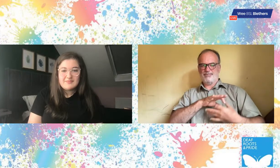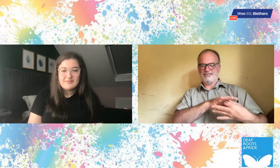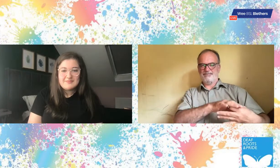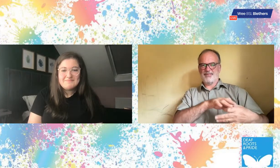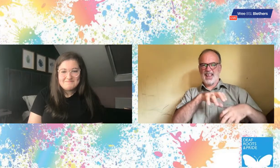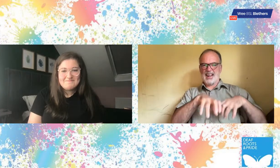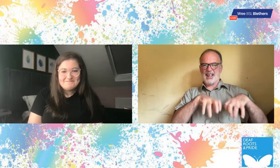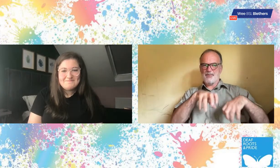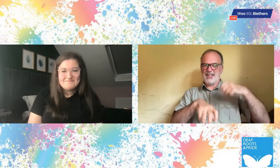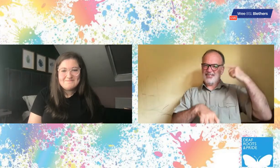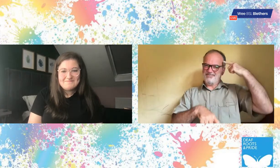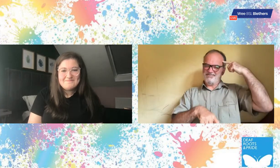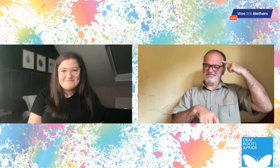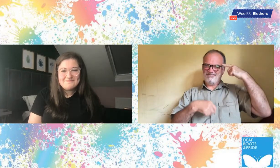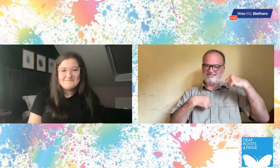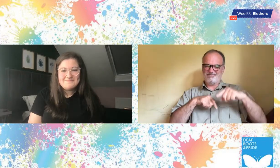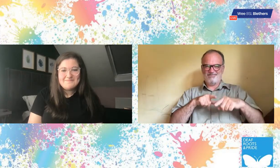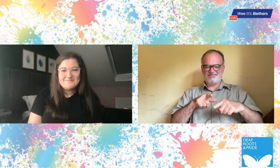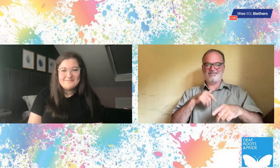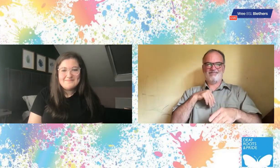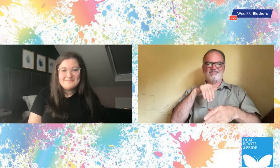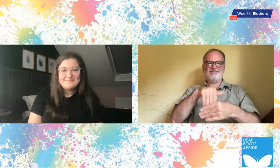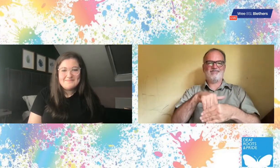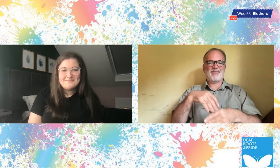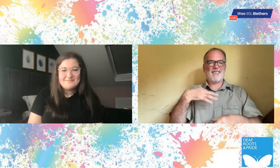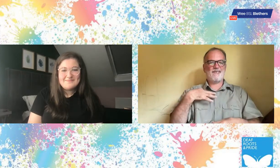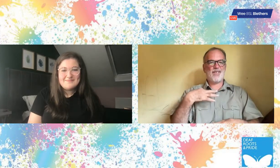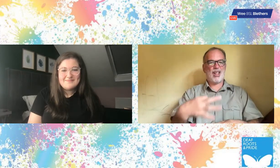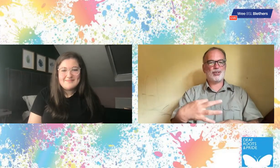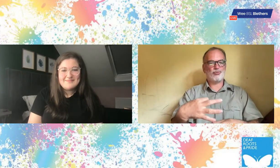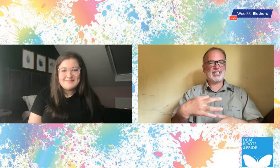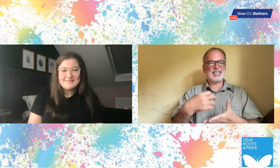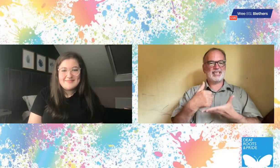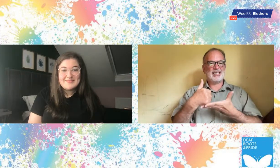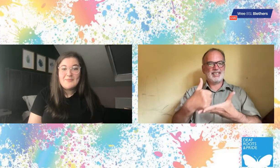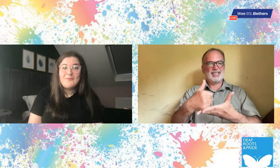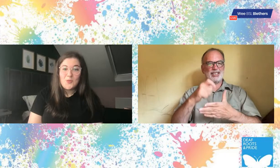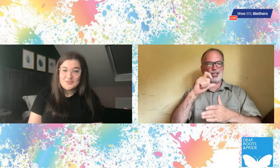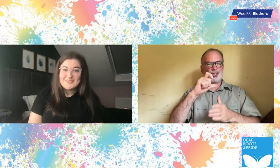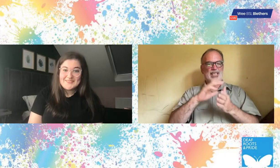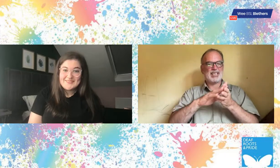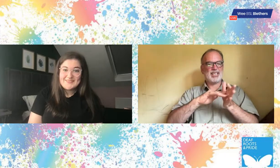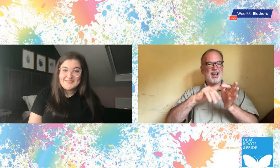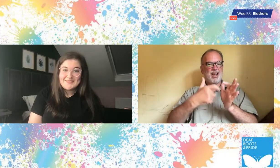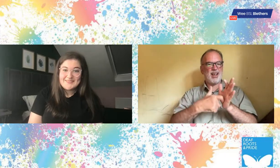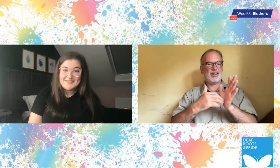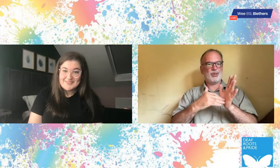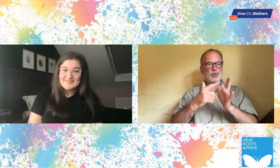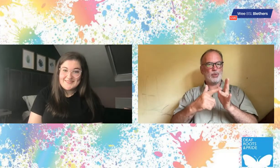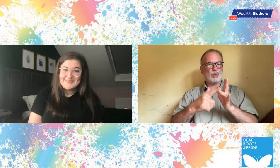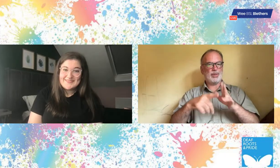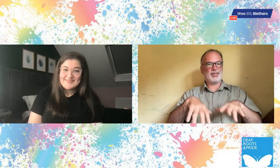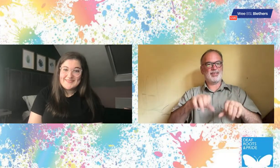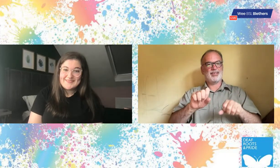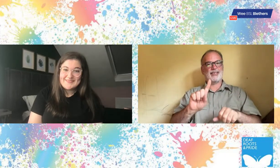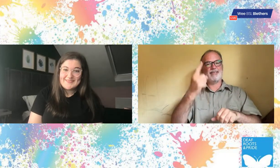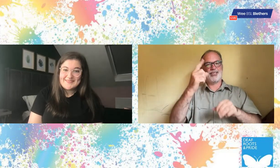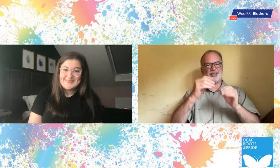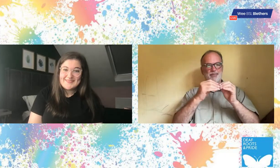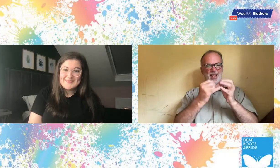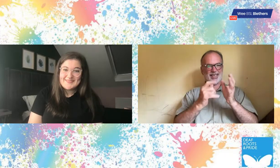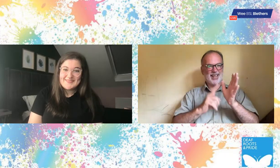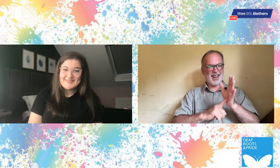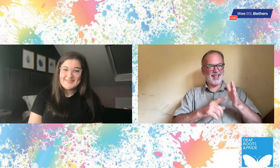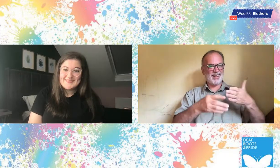deaf people. My heart wasn't really entirely in it. It was still with the animals. So I Uh-huh. started volunteering at Chester